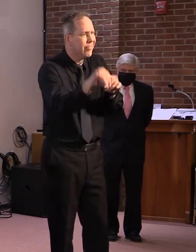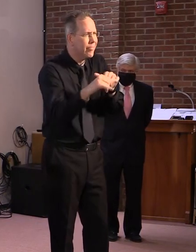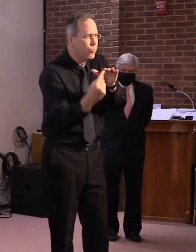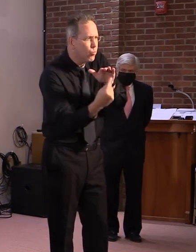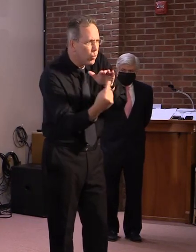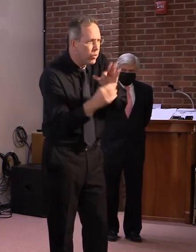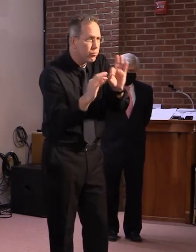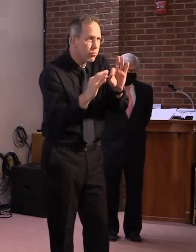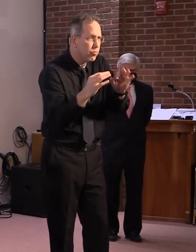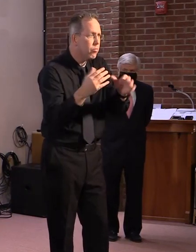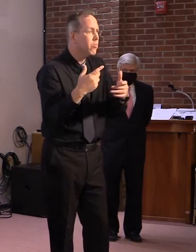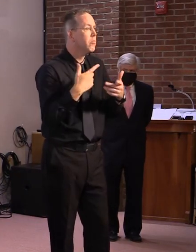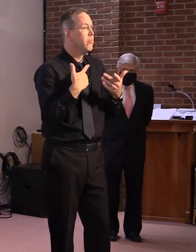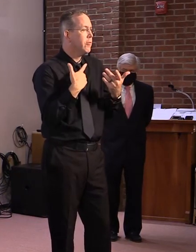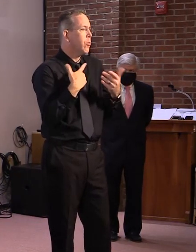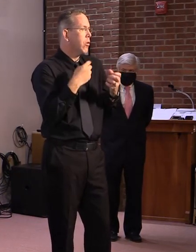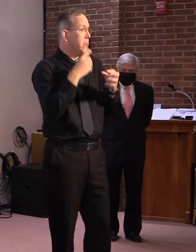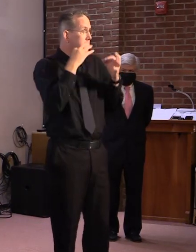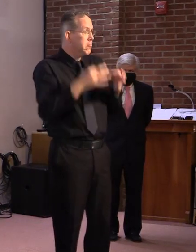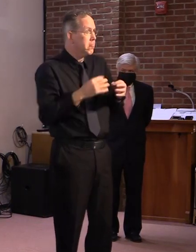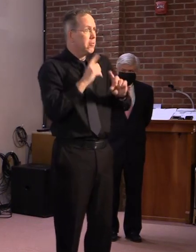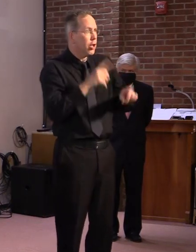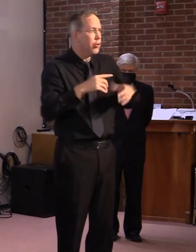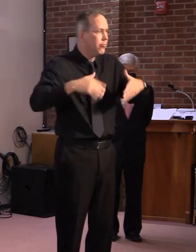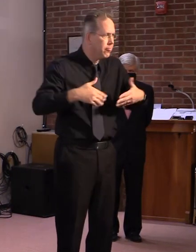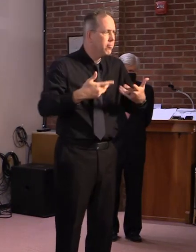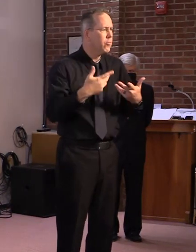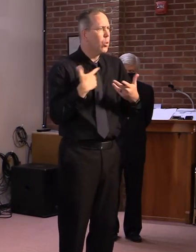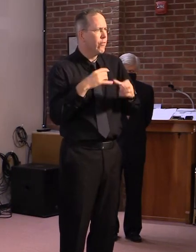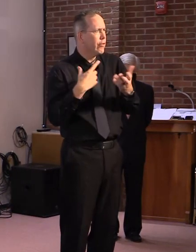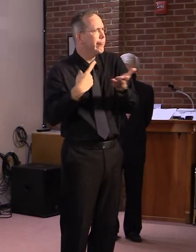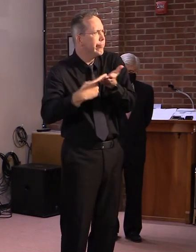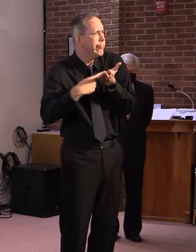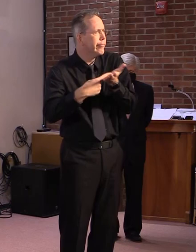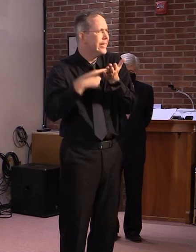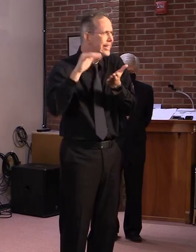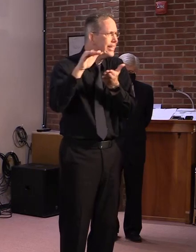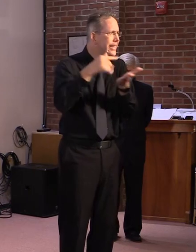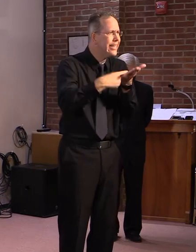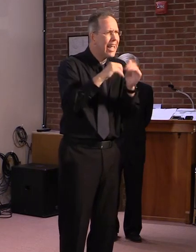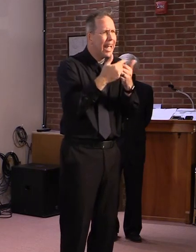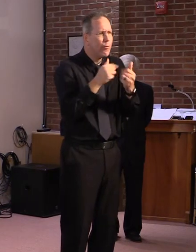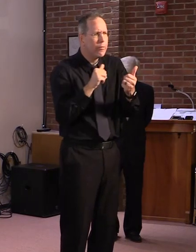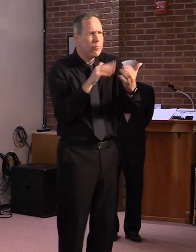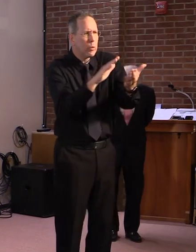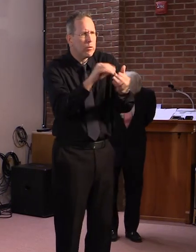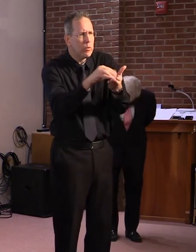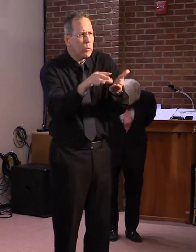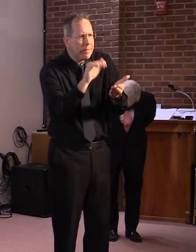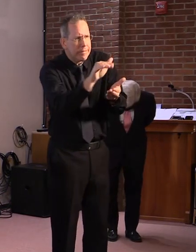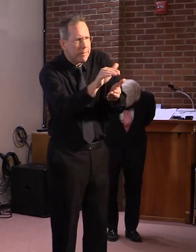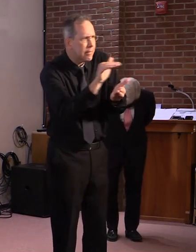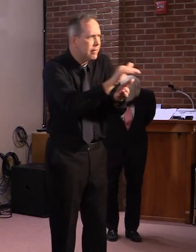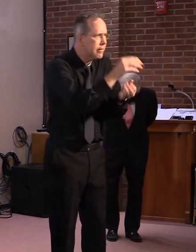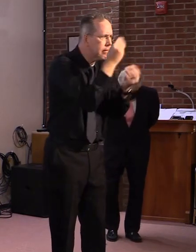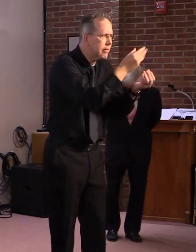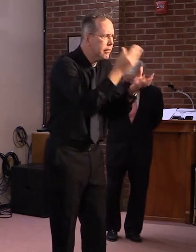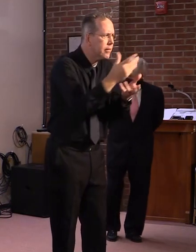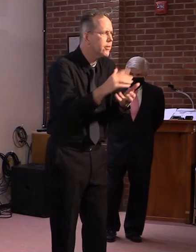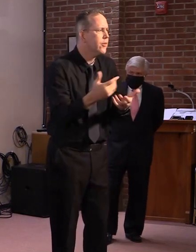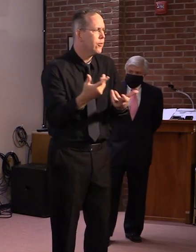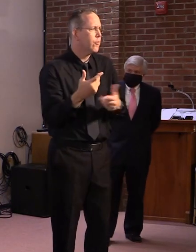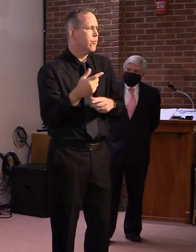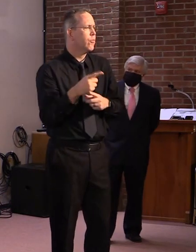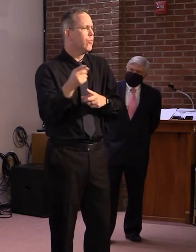working with them under the guidance of Rich Schneider, former president of Norwich University, who is leading the charge, so to speak.